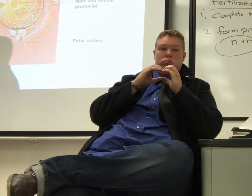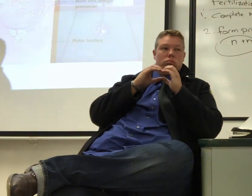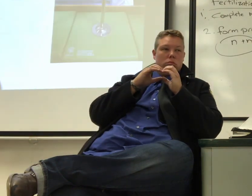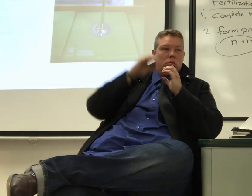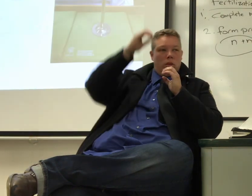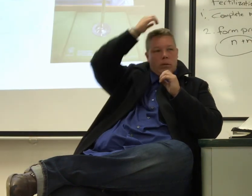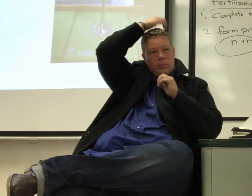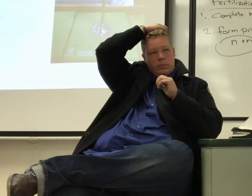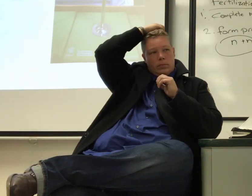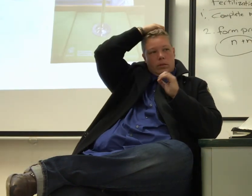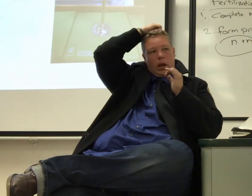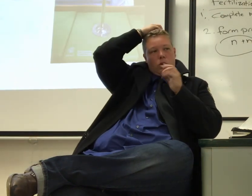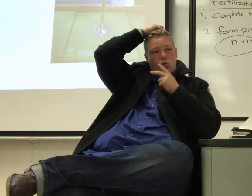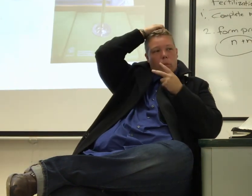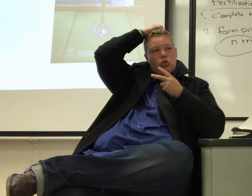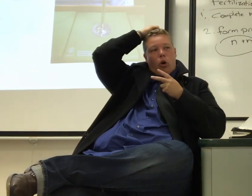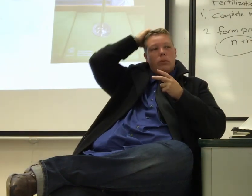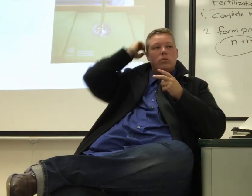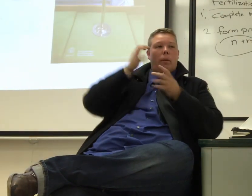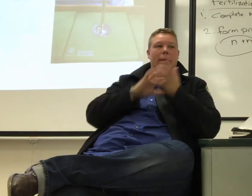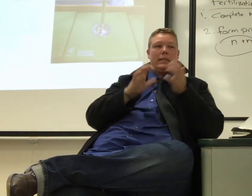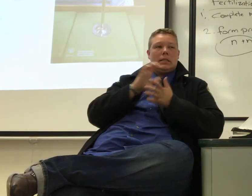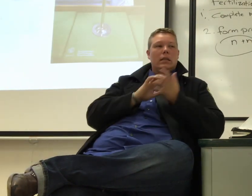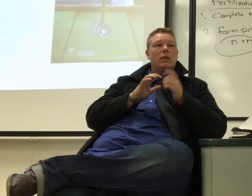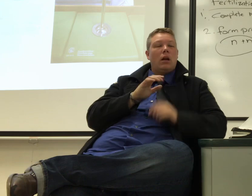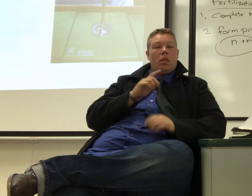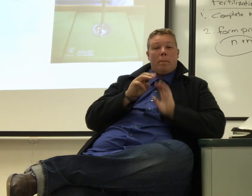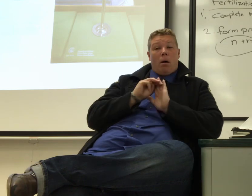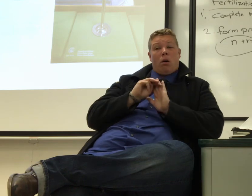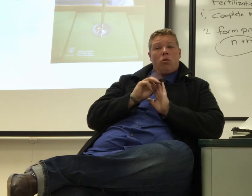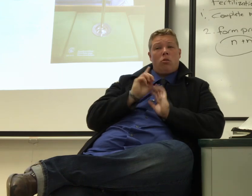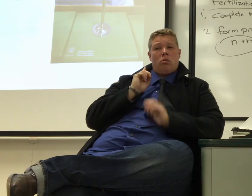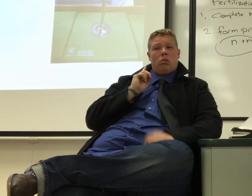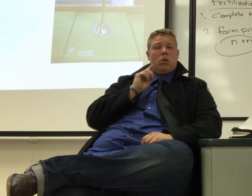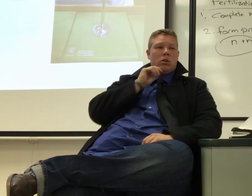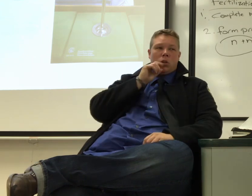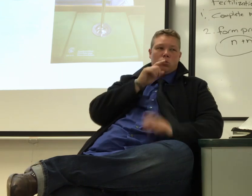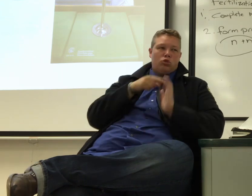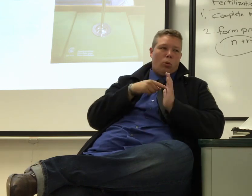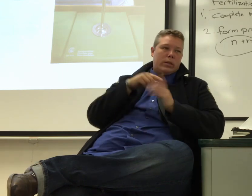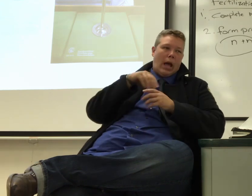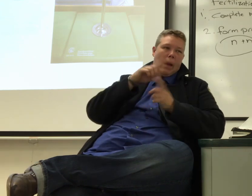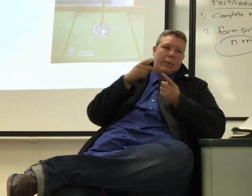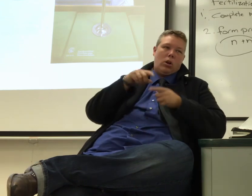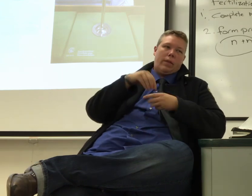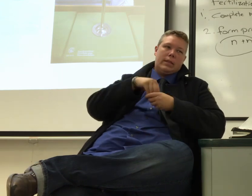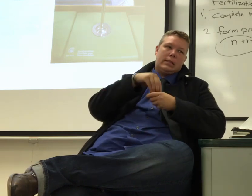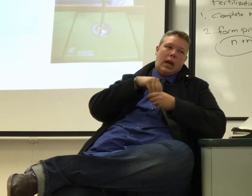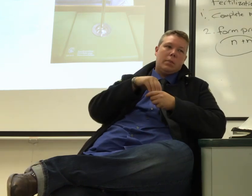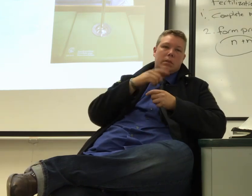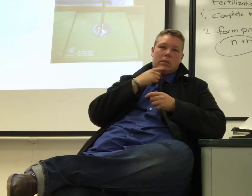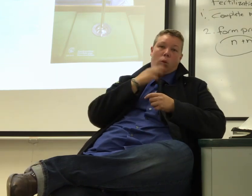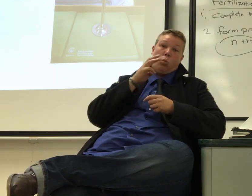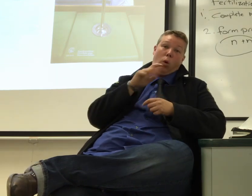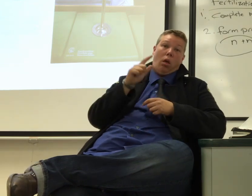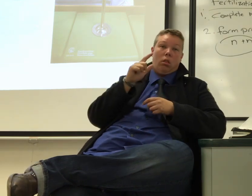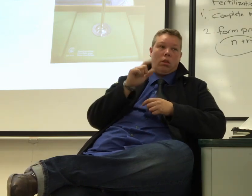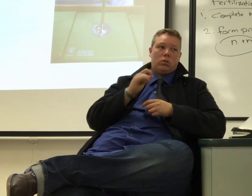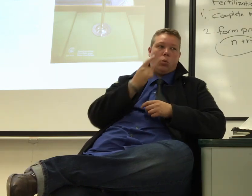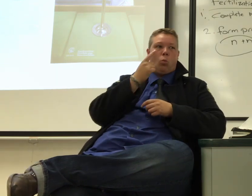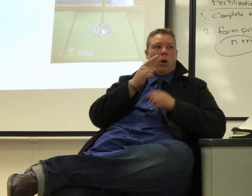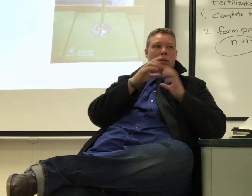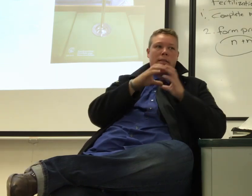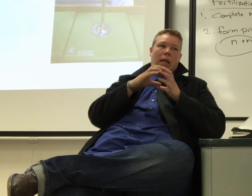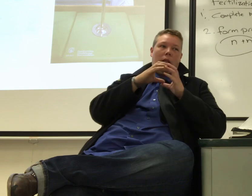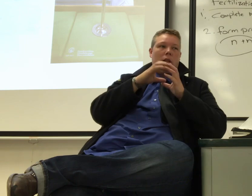intermixing. On our model, they don't show what's happening on the inside. They just kind of show it as, well, this is one cell stage.